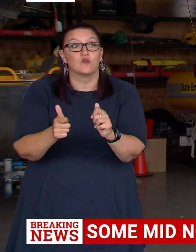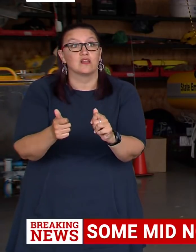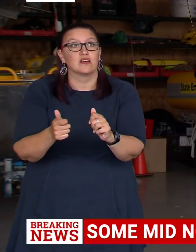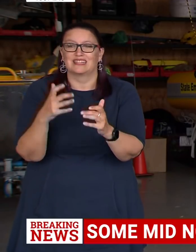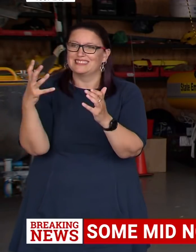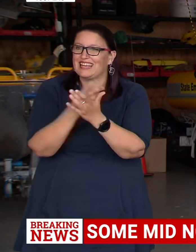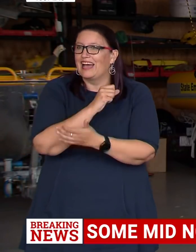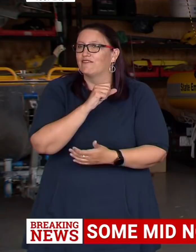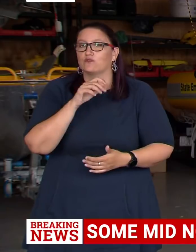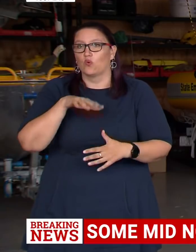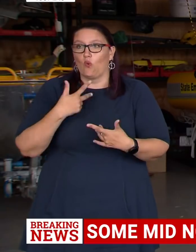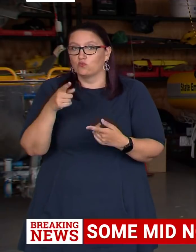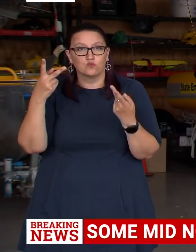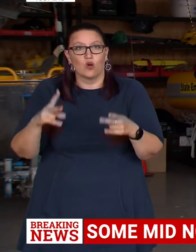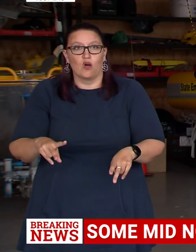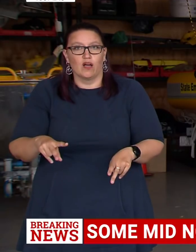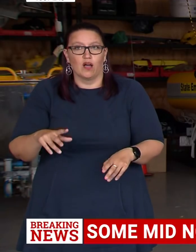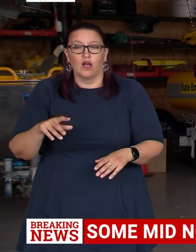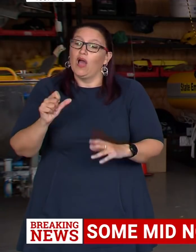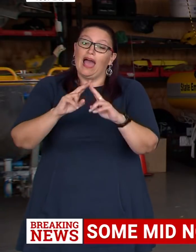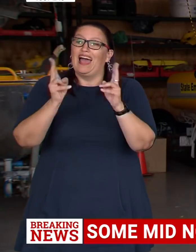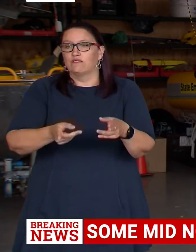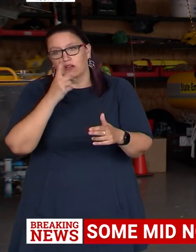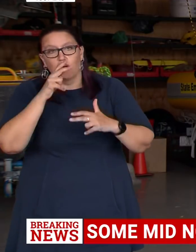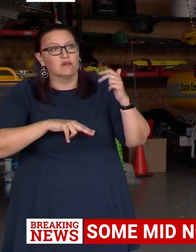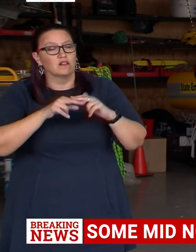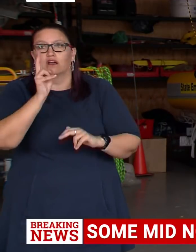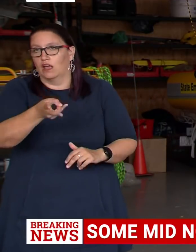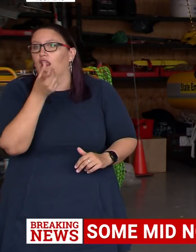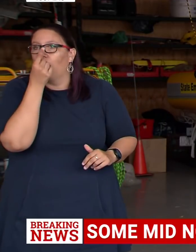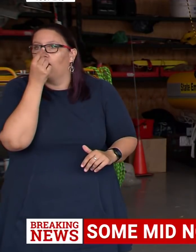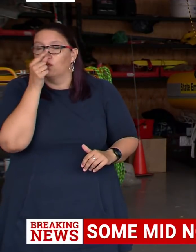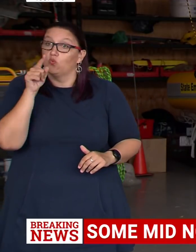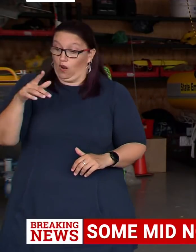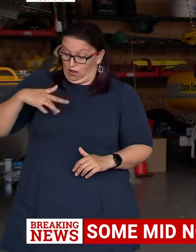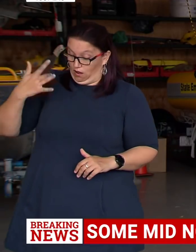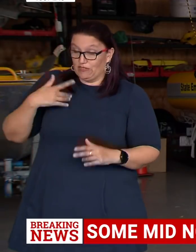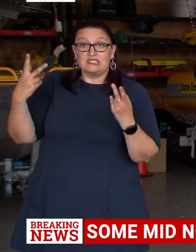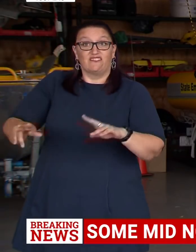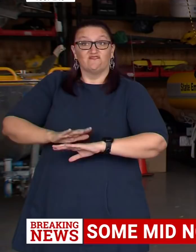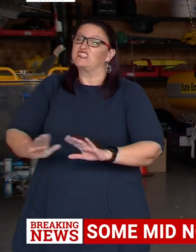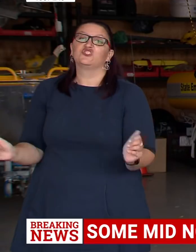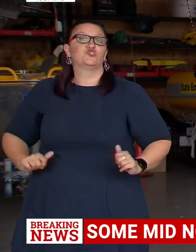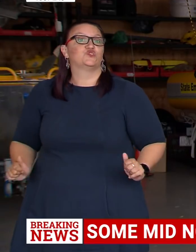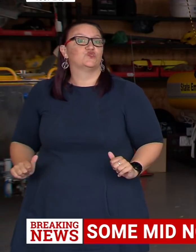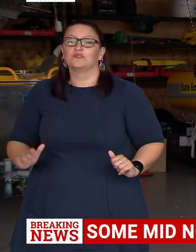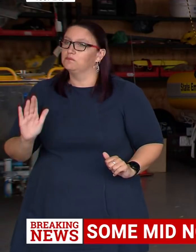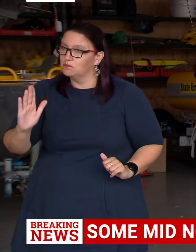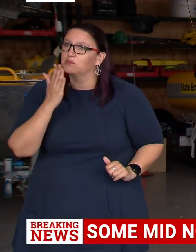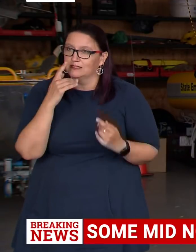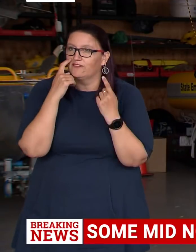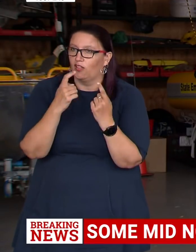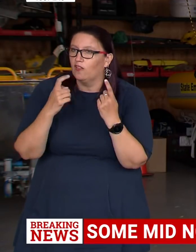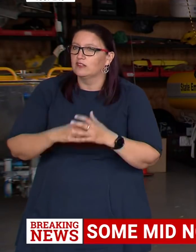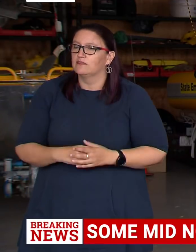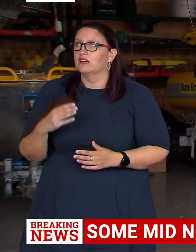give people enough warning of what's occurring. And I appreciate in parts of the mid and north coast regions which are experiencing the 1 in 100